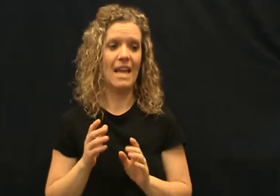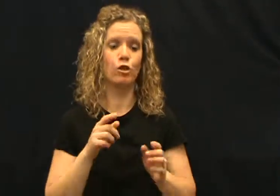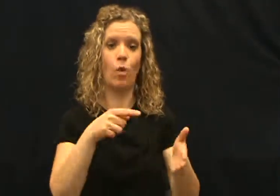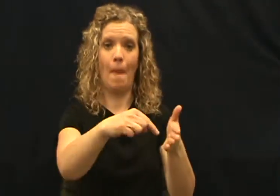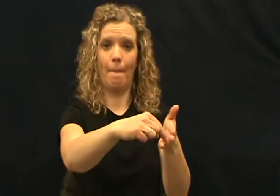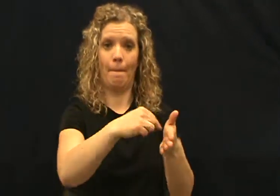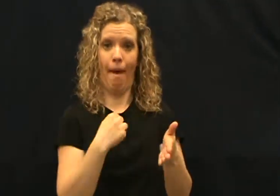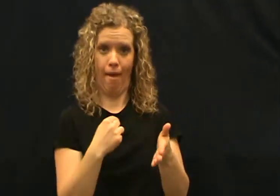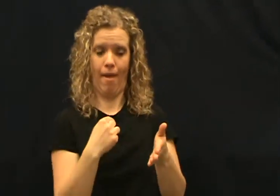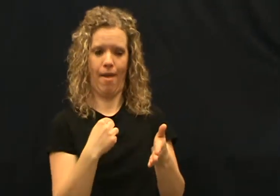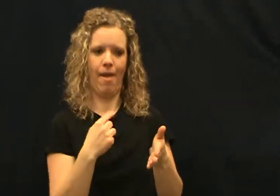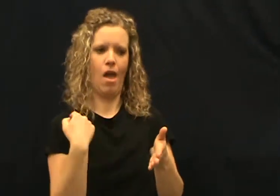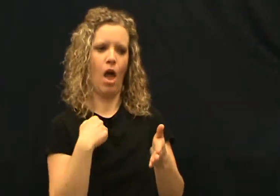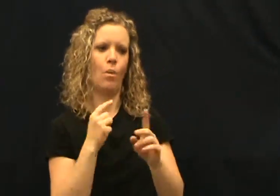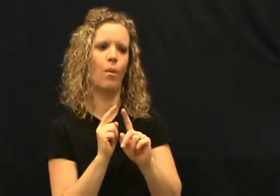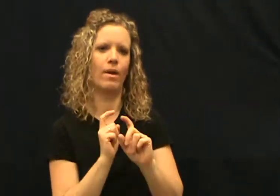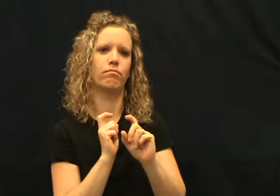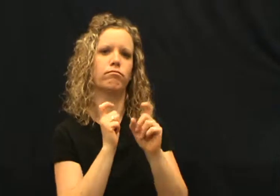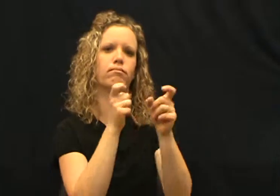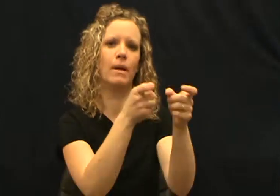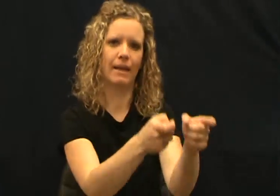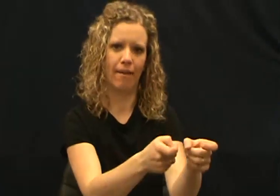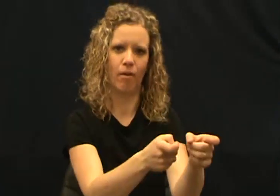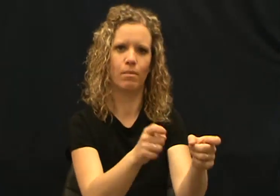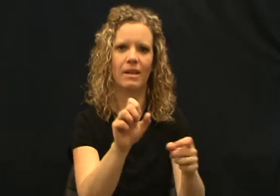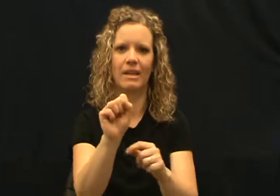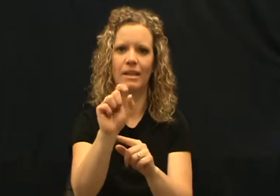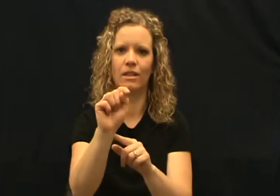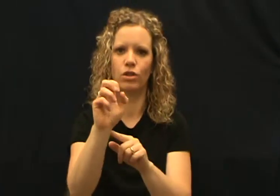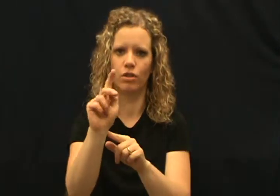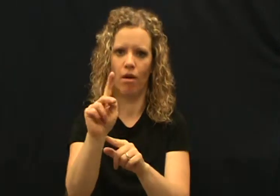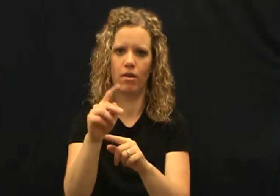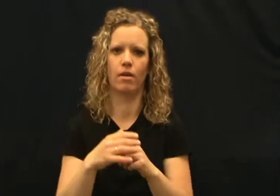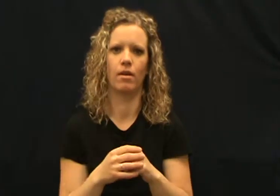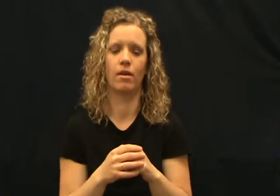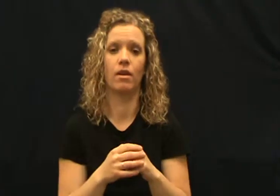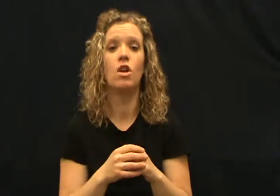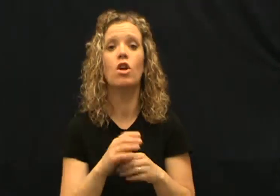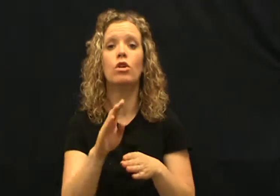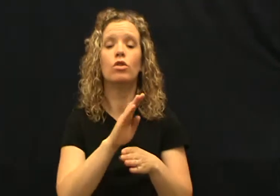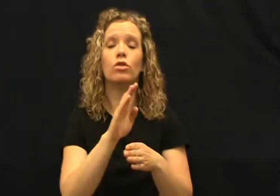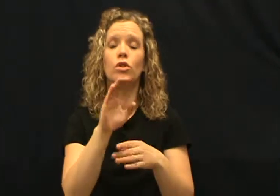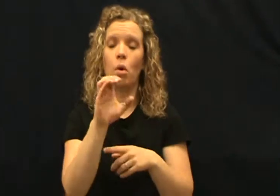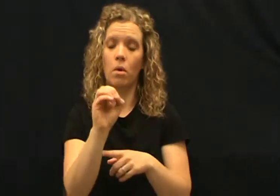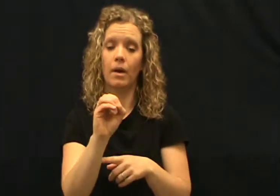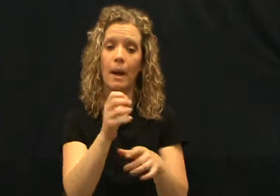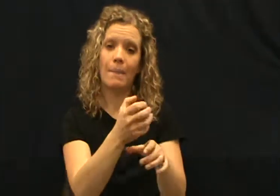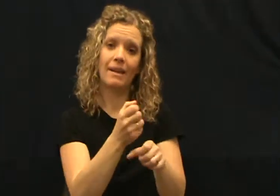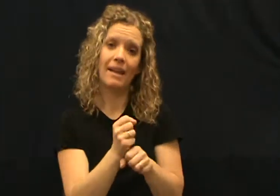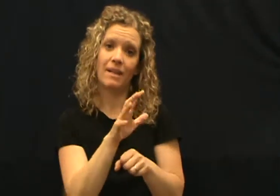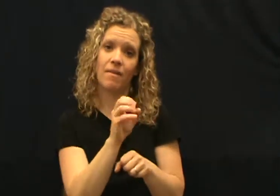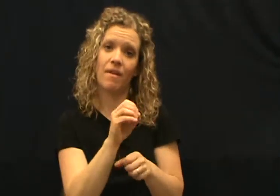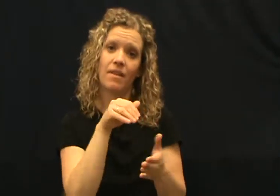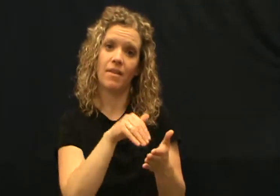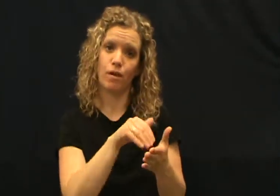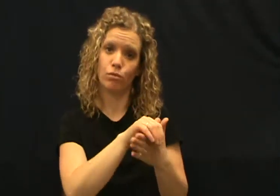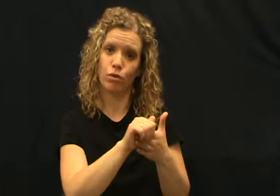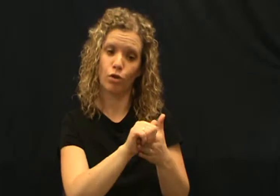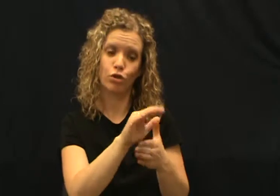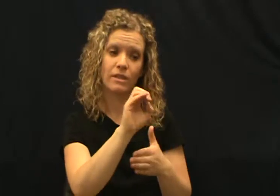here is this company receives $50,000 in cash, in return gives $50,000 in